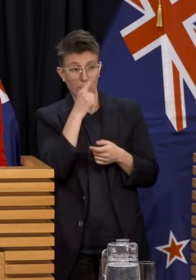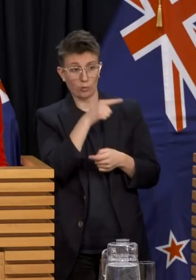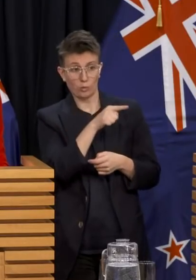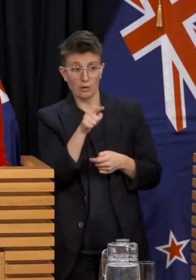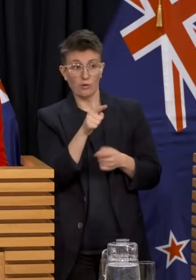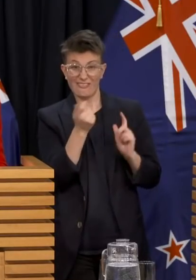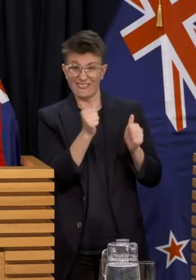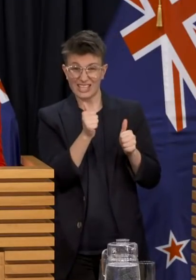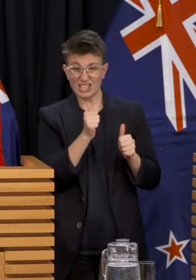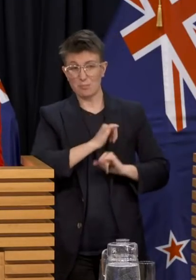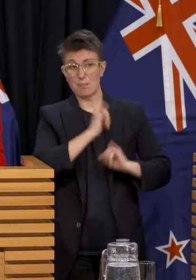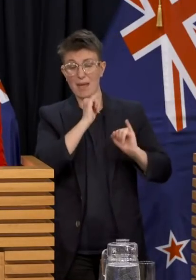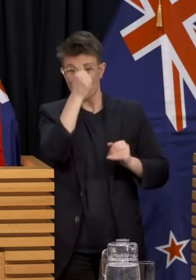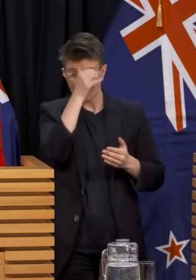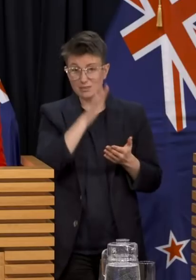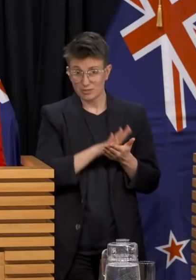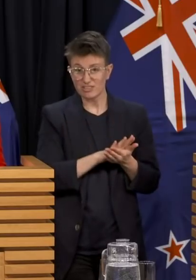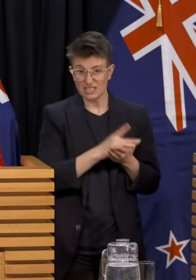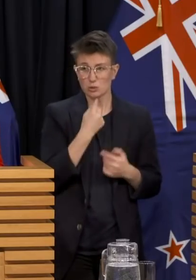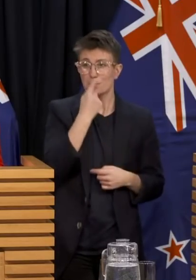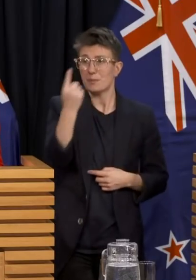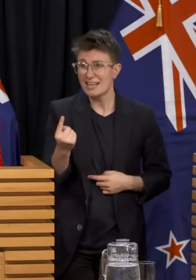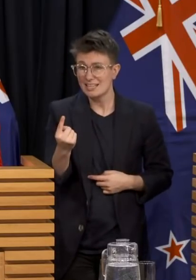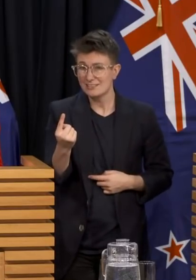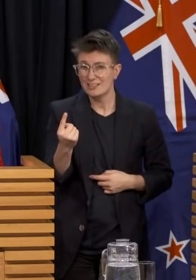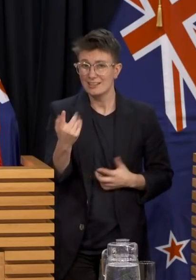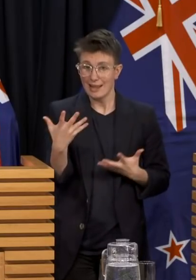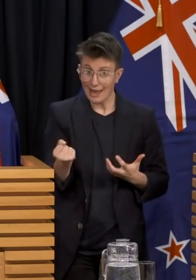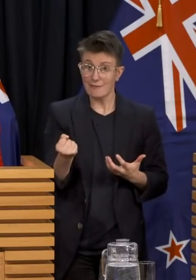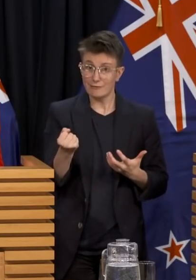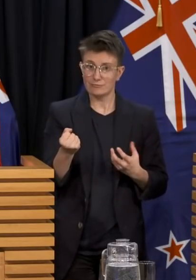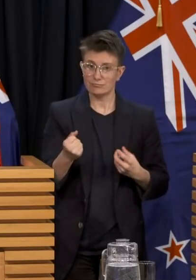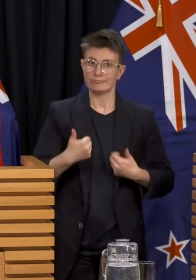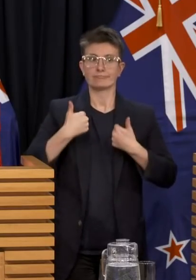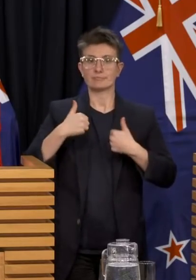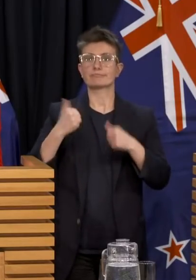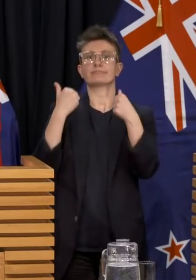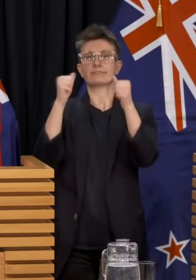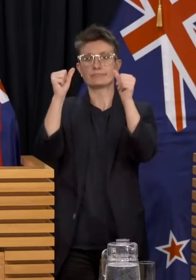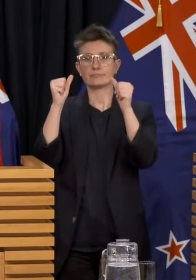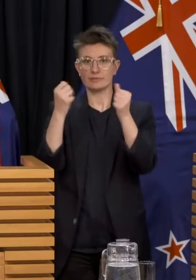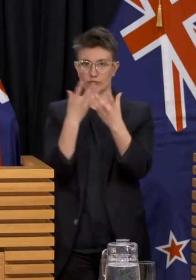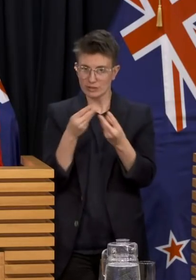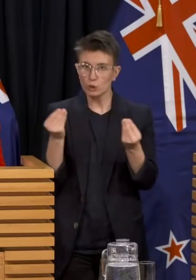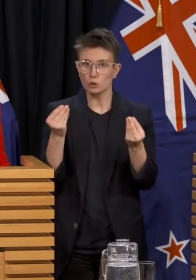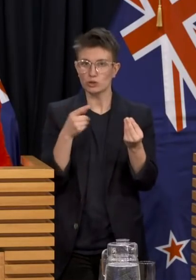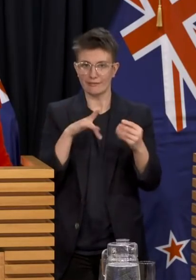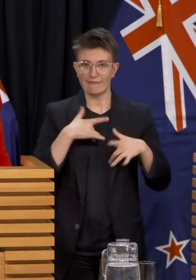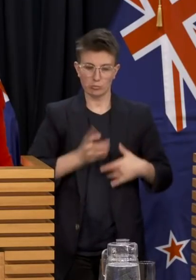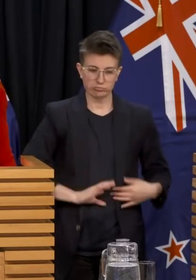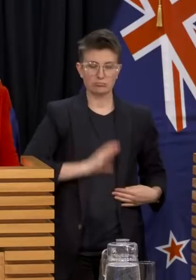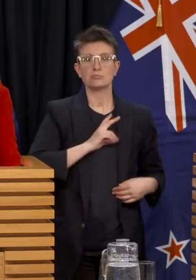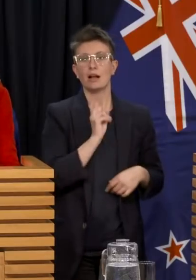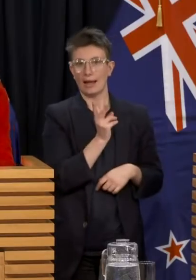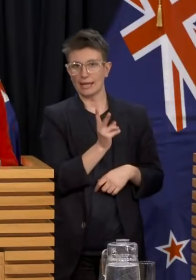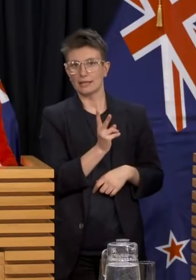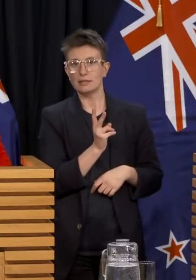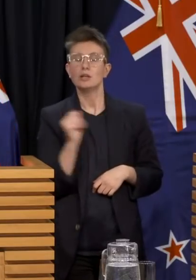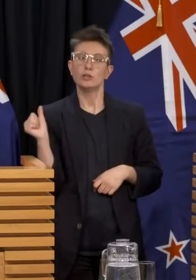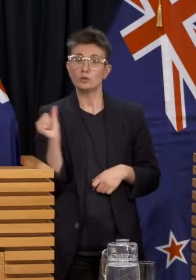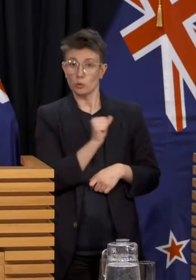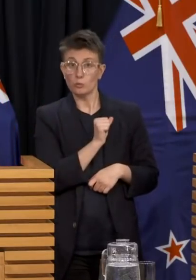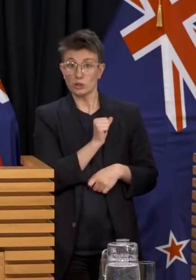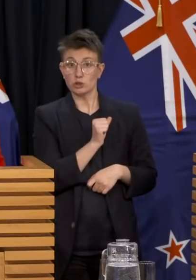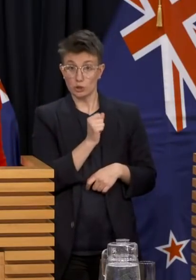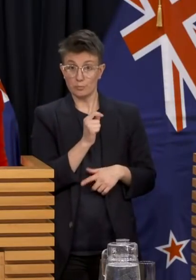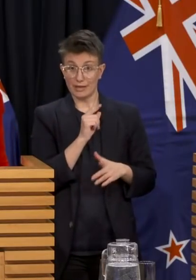will often have, you know, that level of independence, and I don't think we should shy away from being willing to do that, particularly if it brings that confidence to people who have